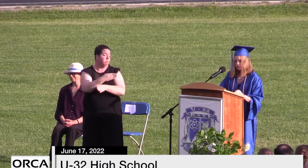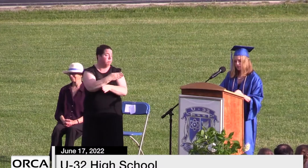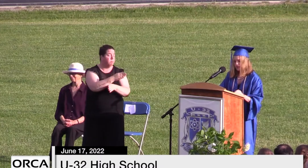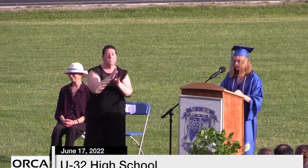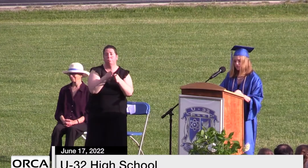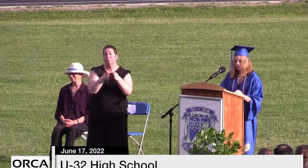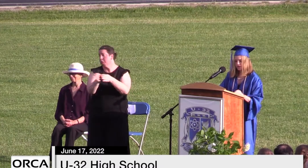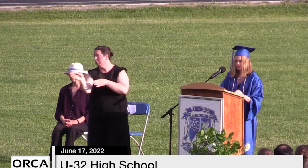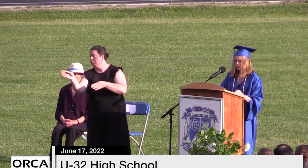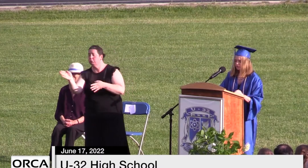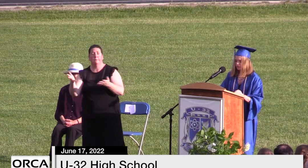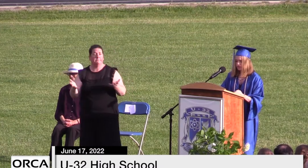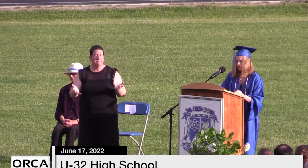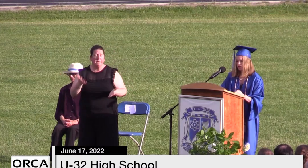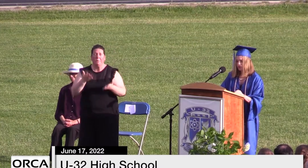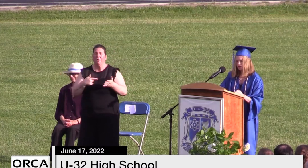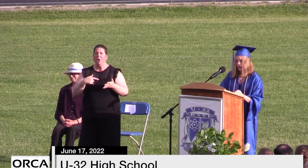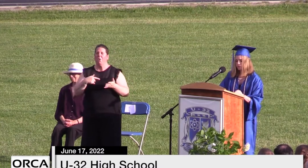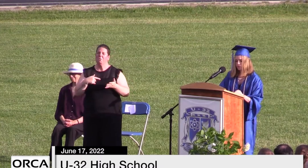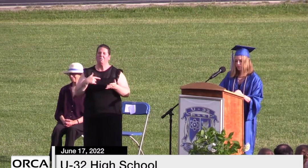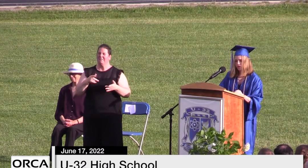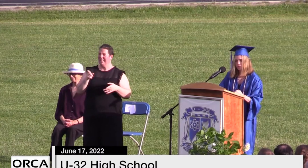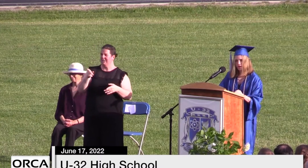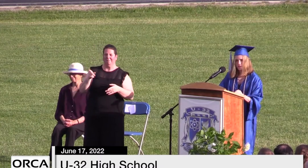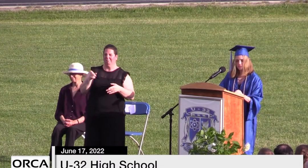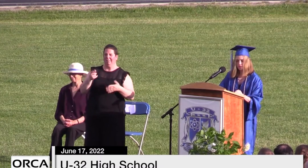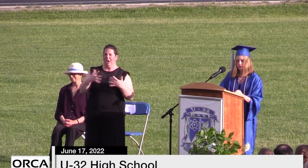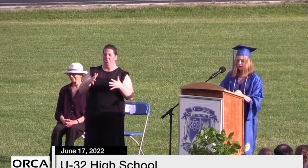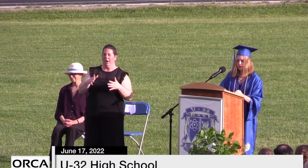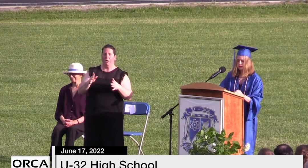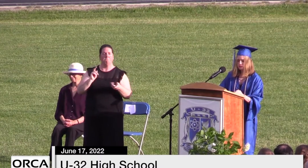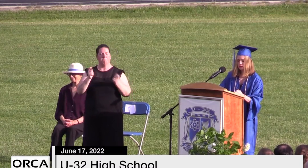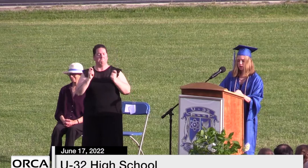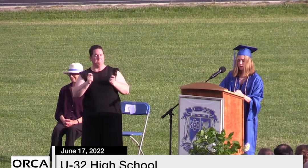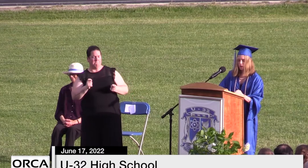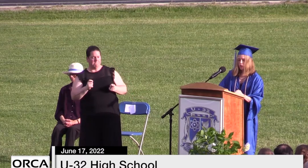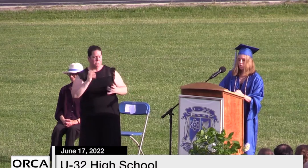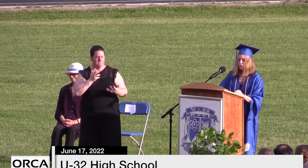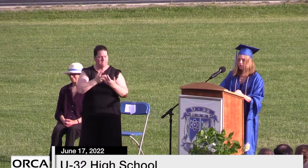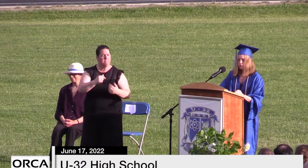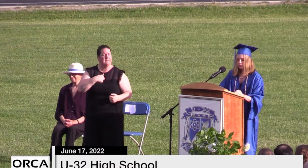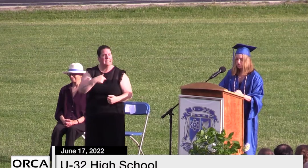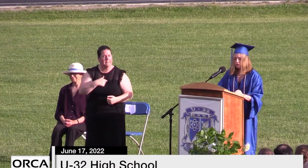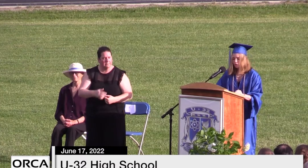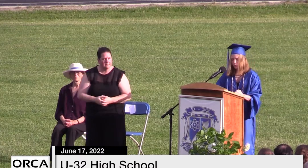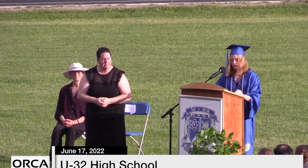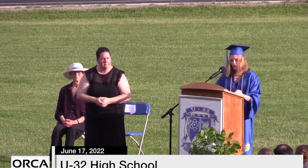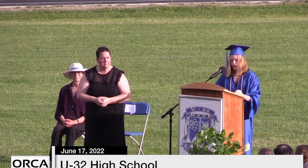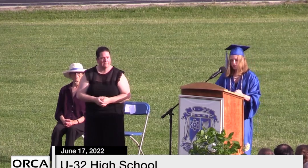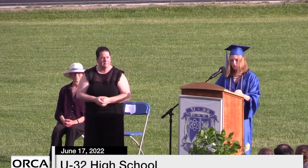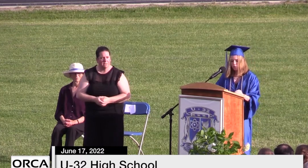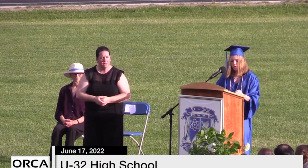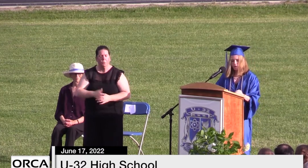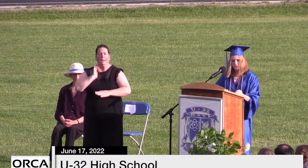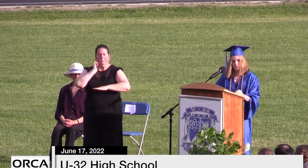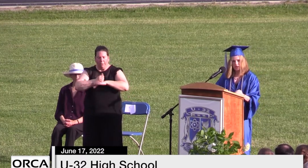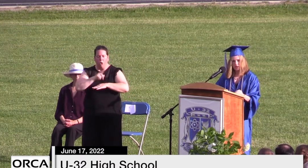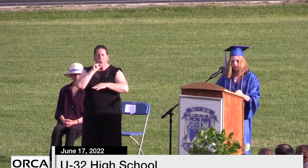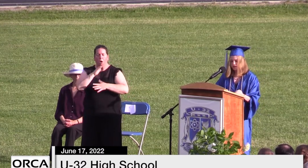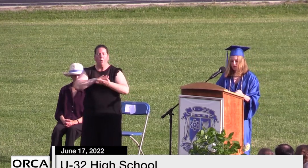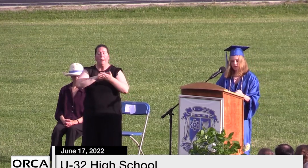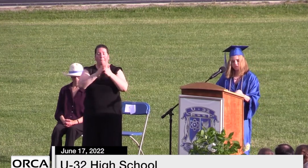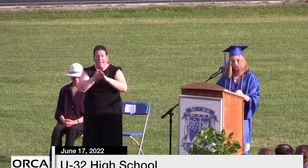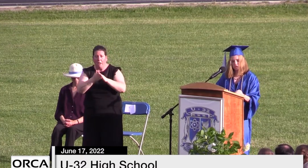time. Sometimes we reject them completely, other times we may modify them to meet our needs. When we build the road to who we are, to who we want